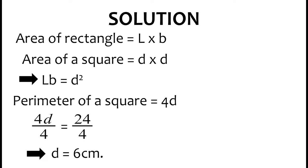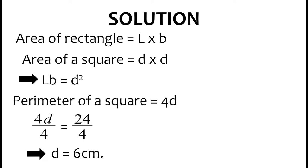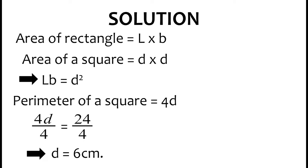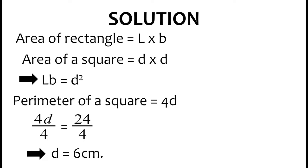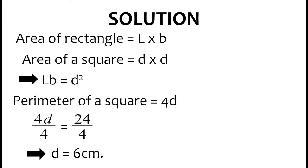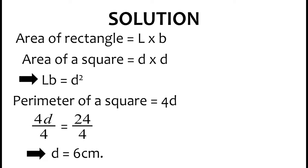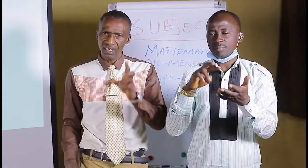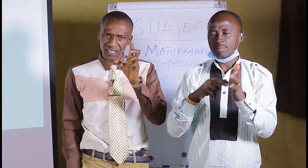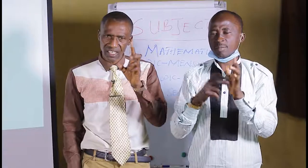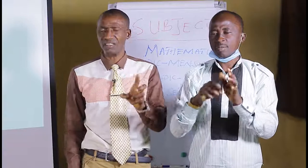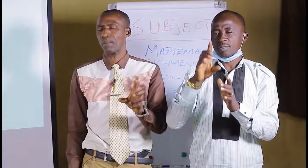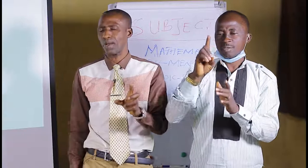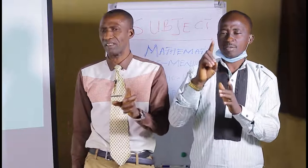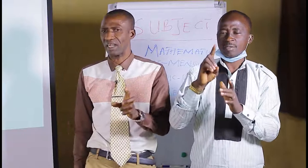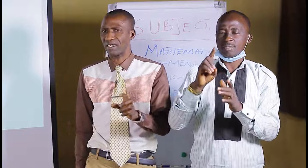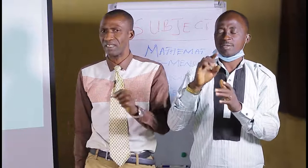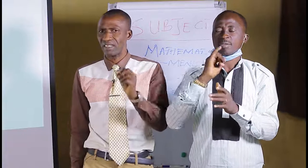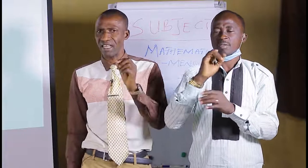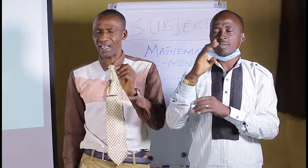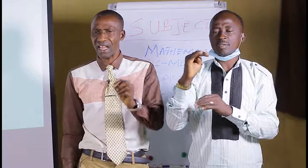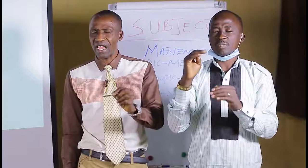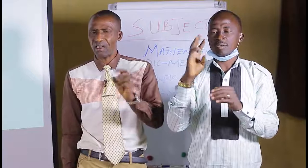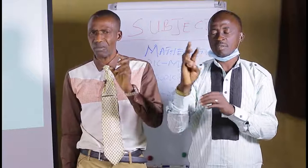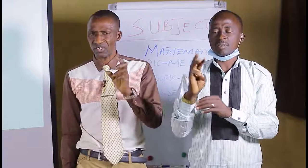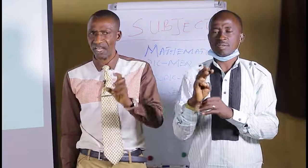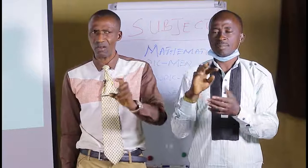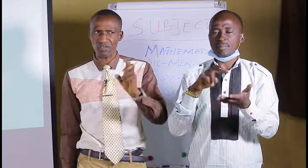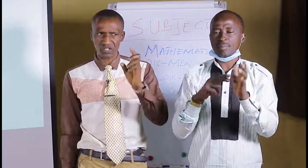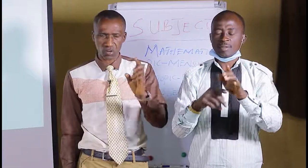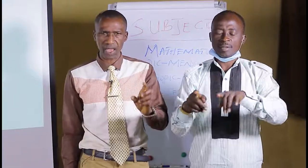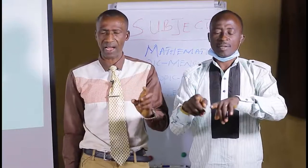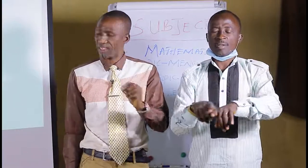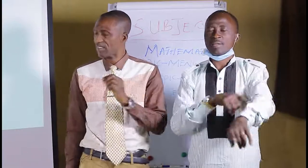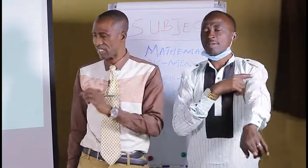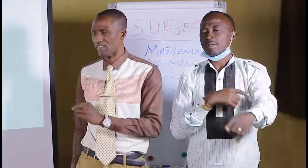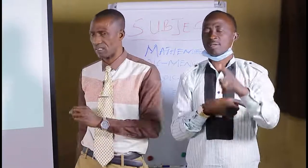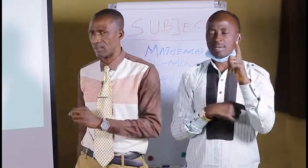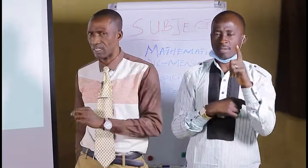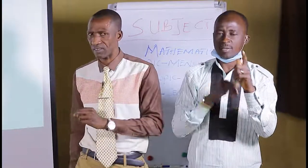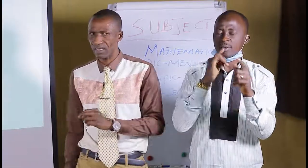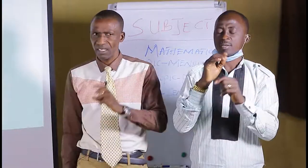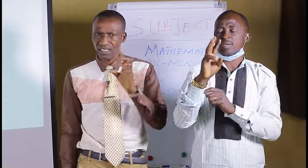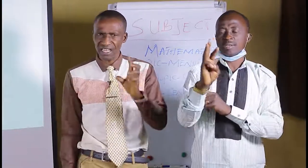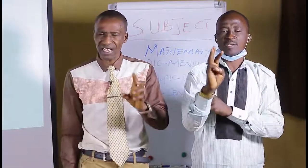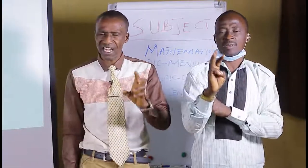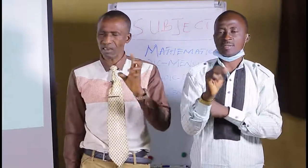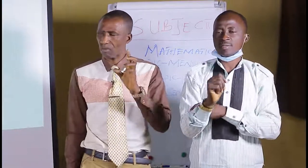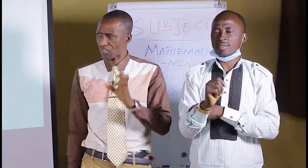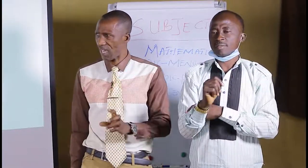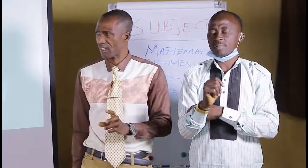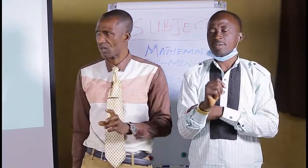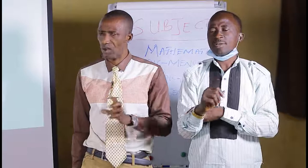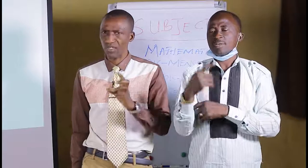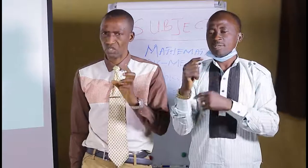d equals to 6. This implies that the length of side of a square is 6 centimeters. The length